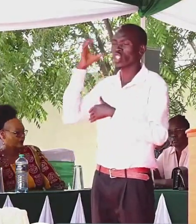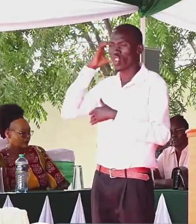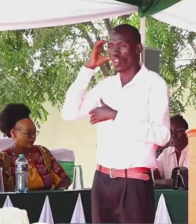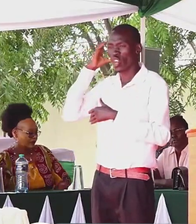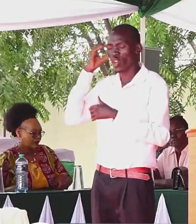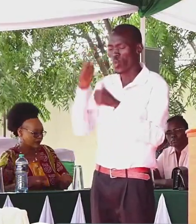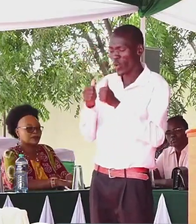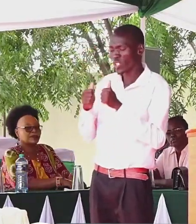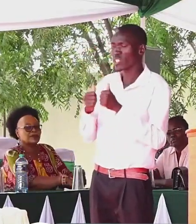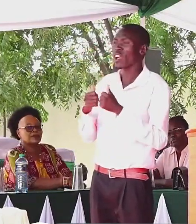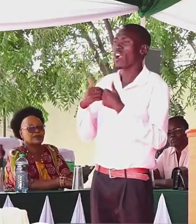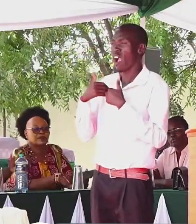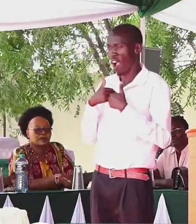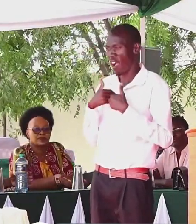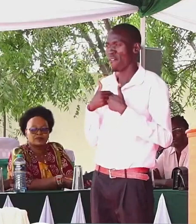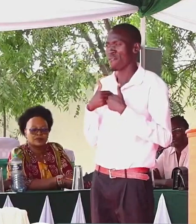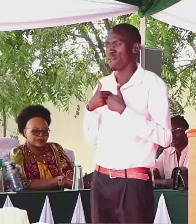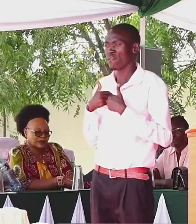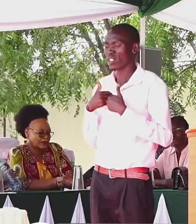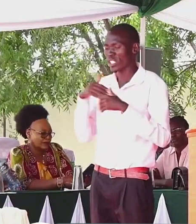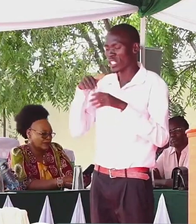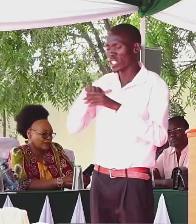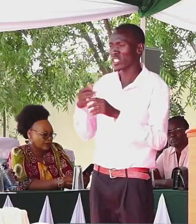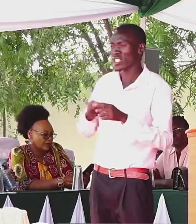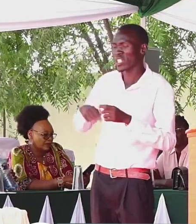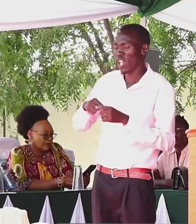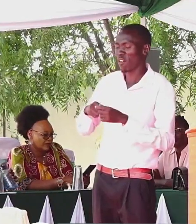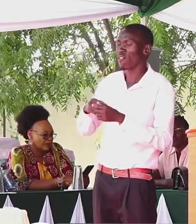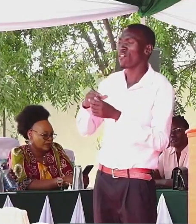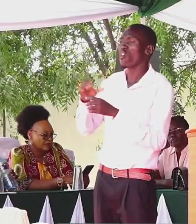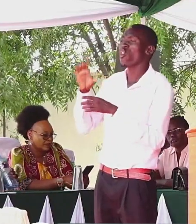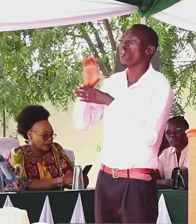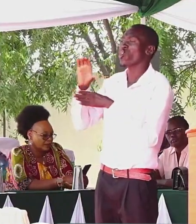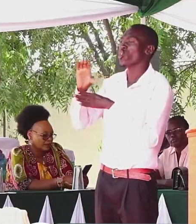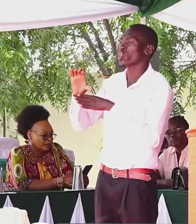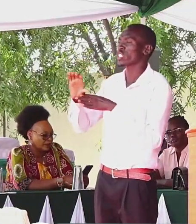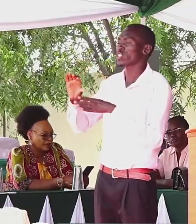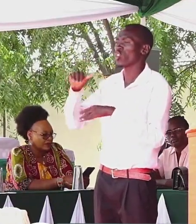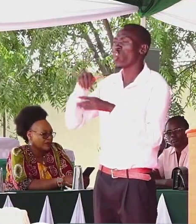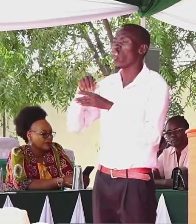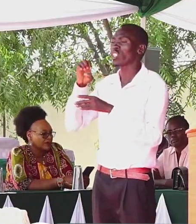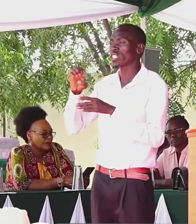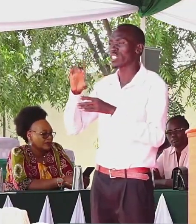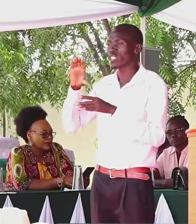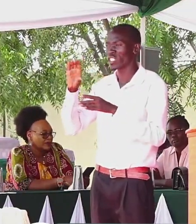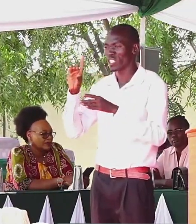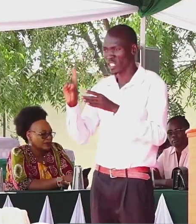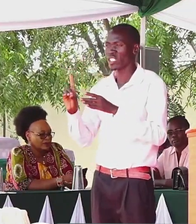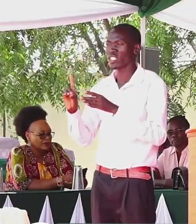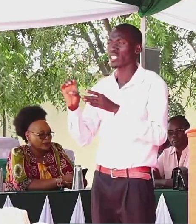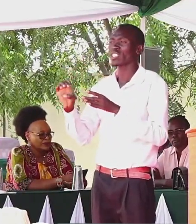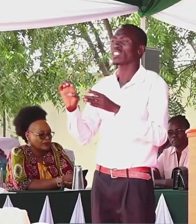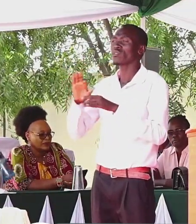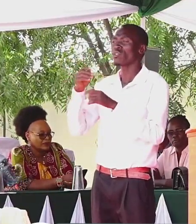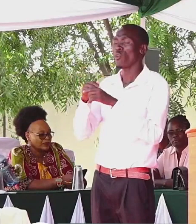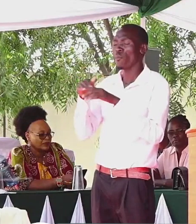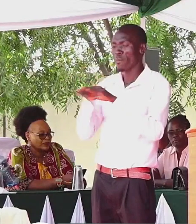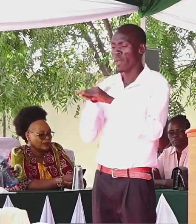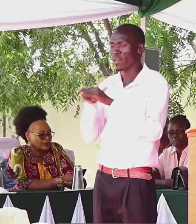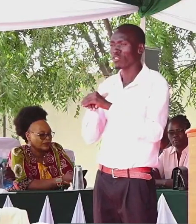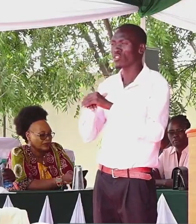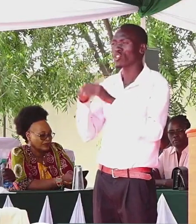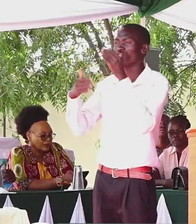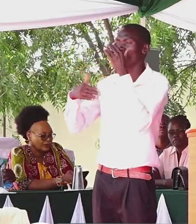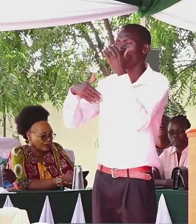have around here that also offers some courses on ECD. I know we have members from the university college